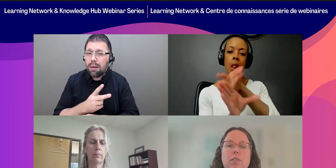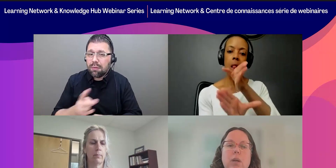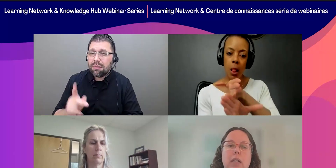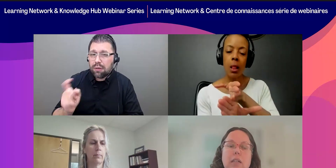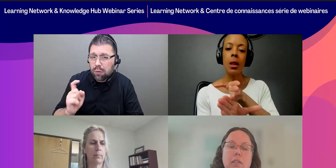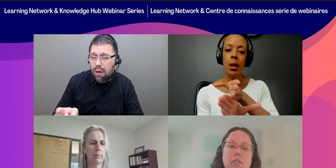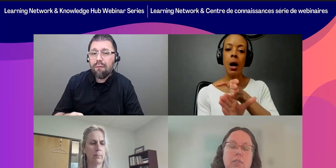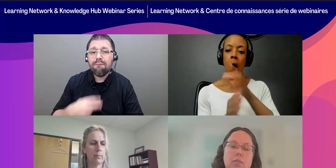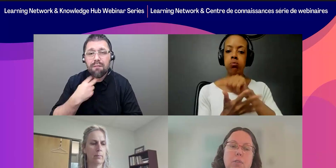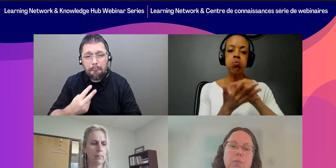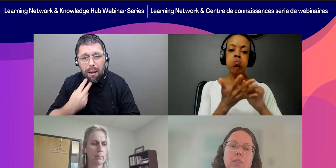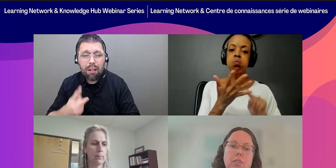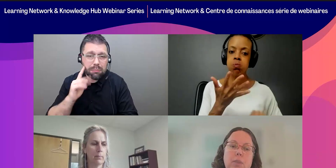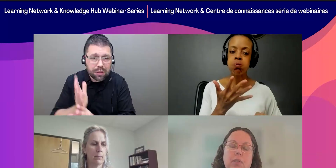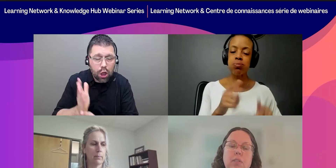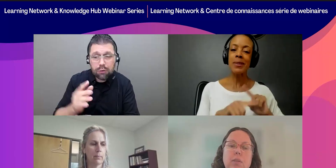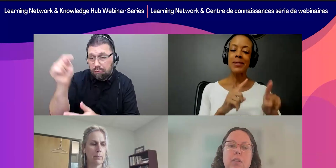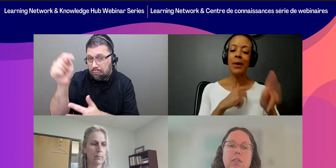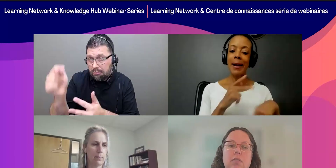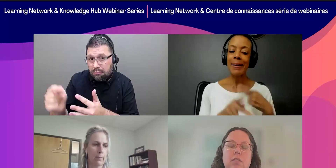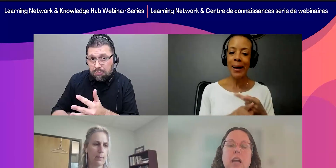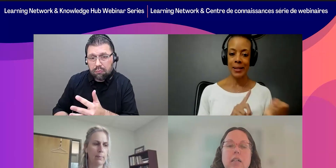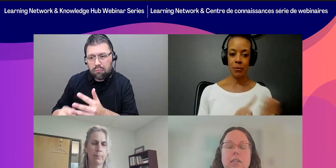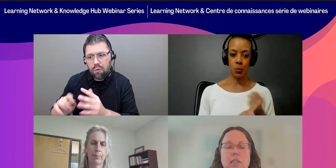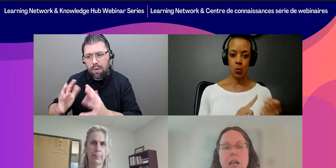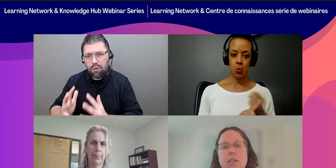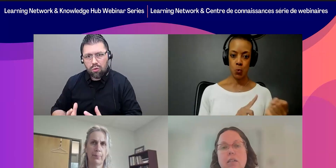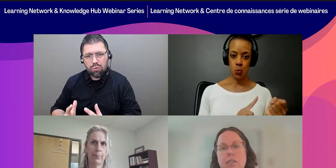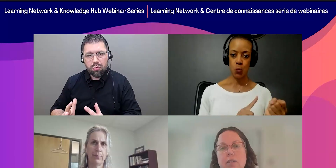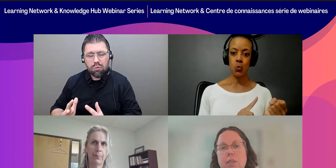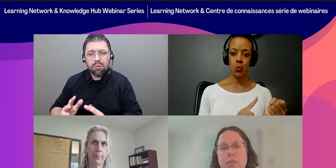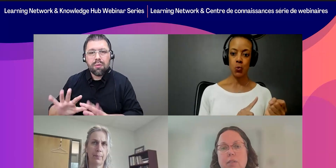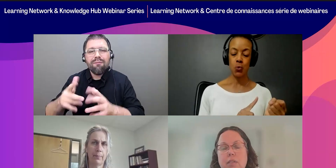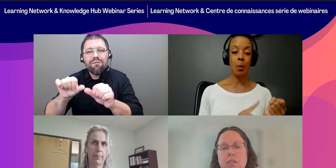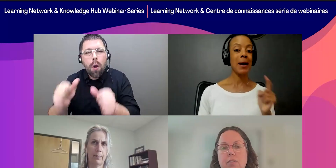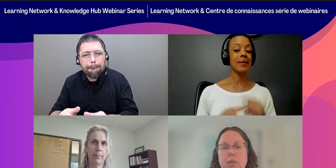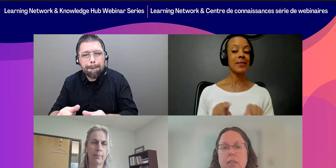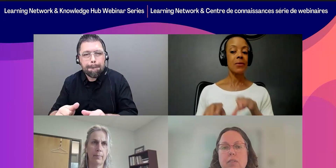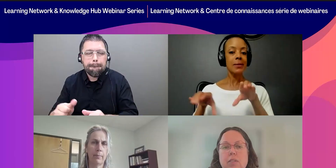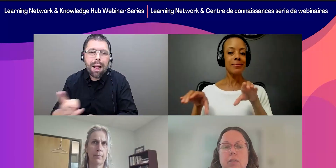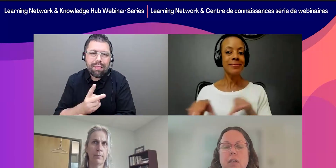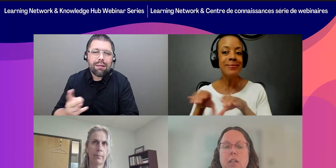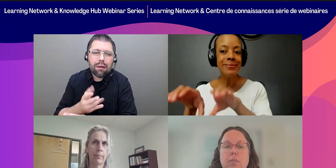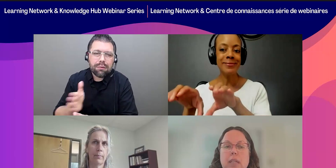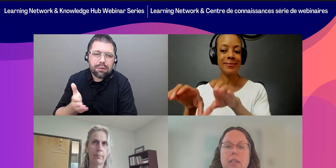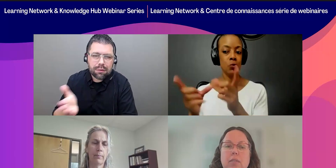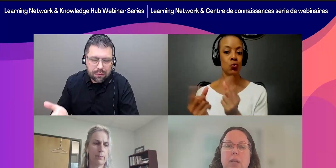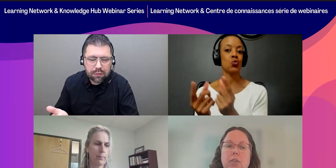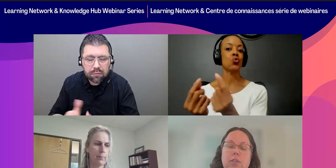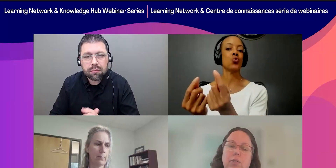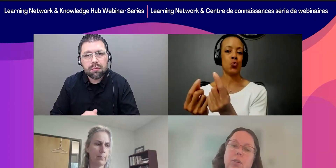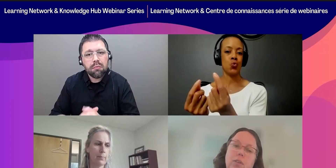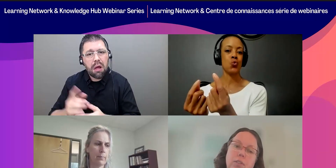all different ways or different forms of abuse, but different tactics can be used in different ways to